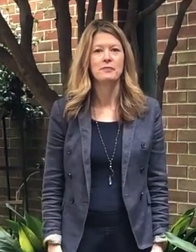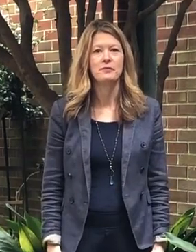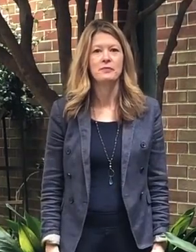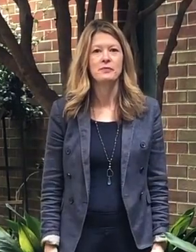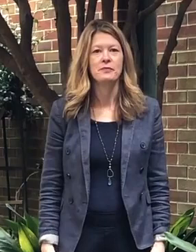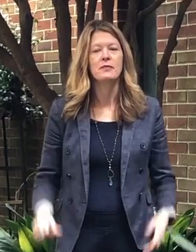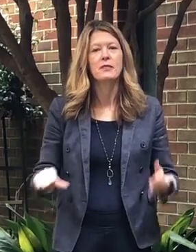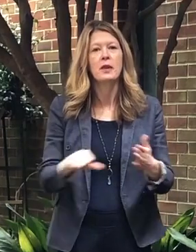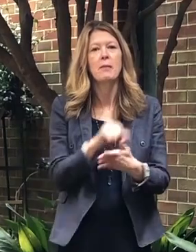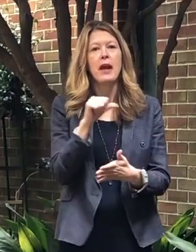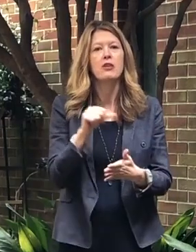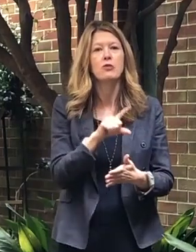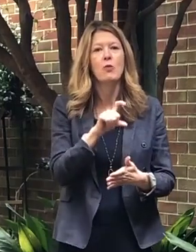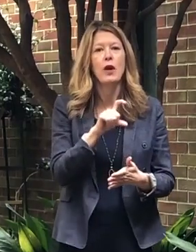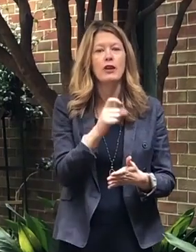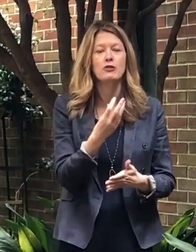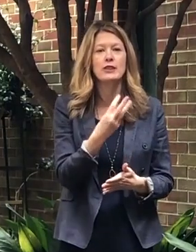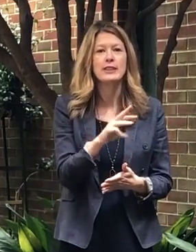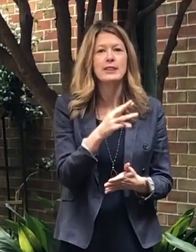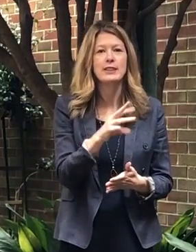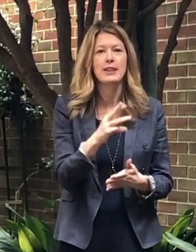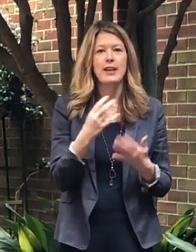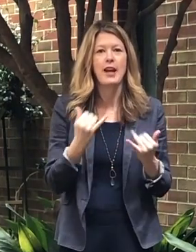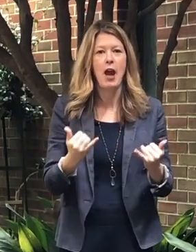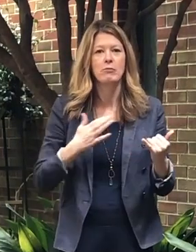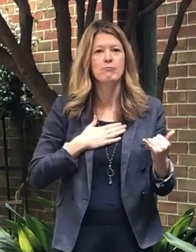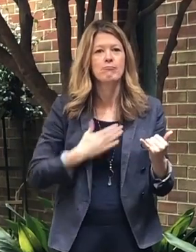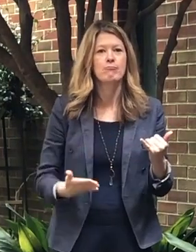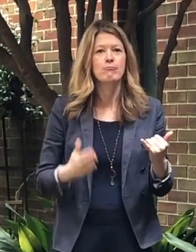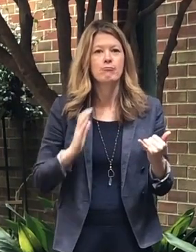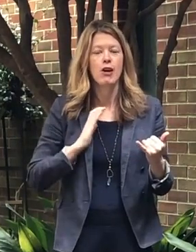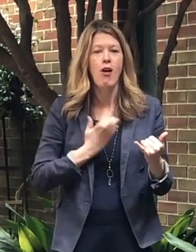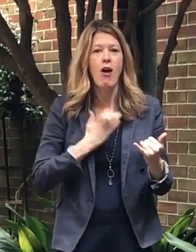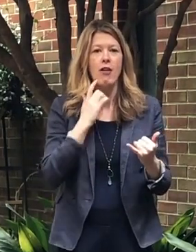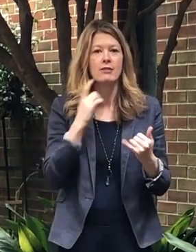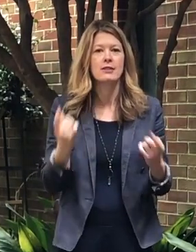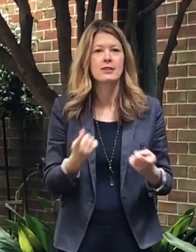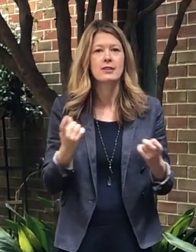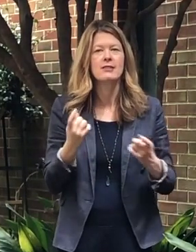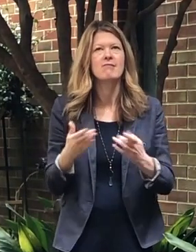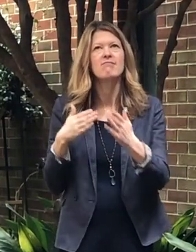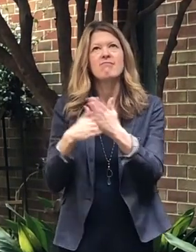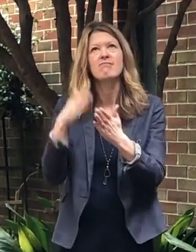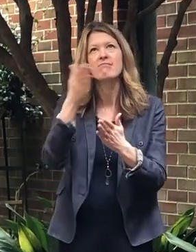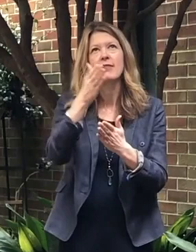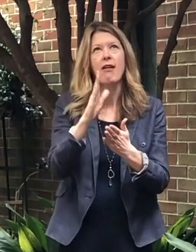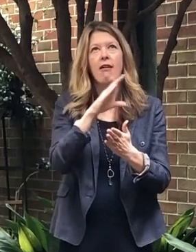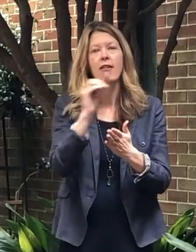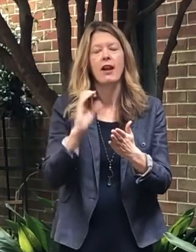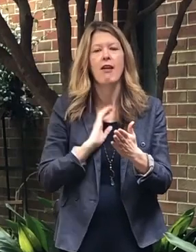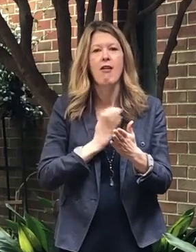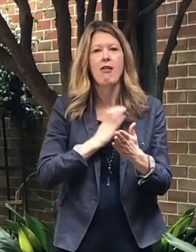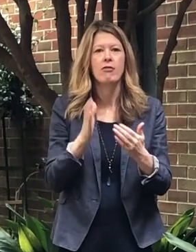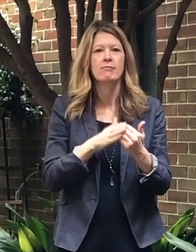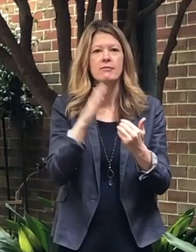On page 116, let us confess our sins against God and our neighbor.